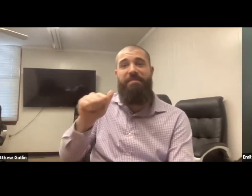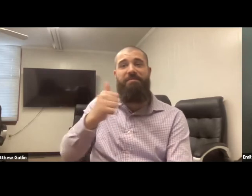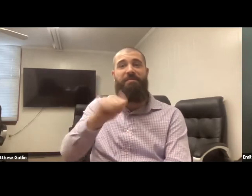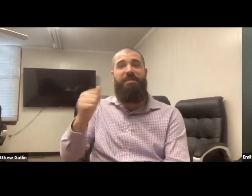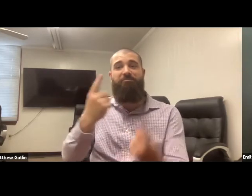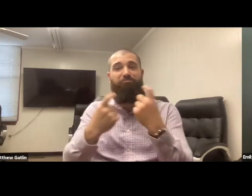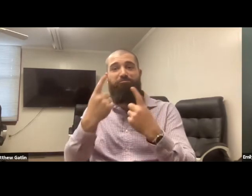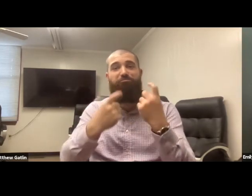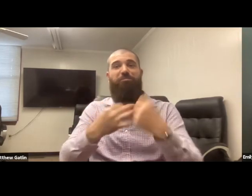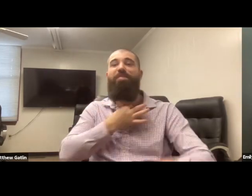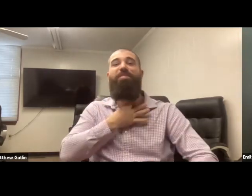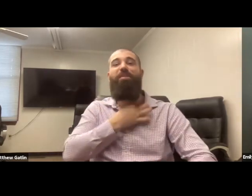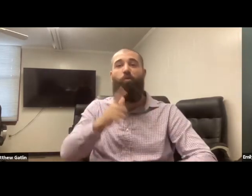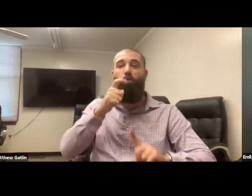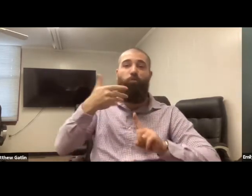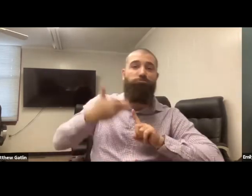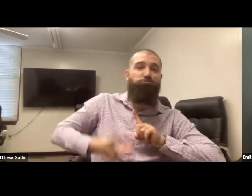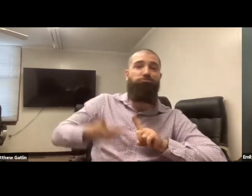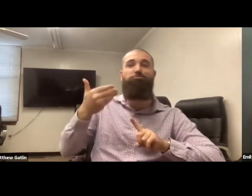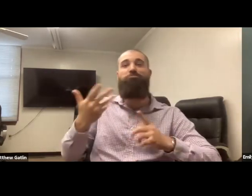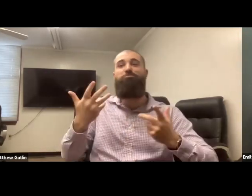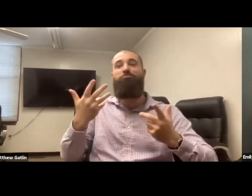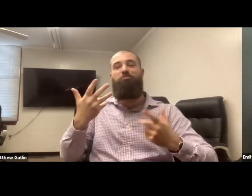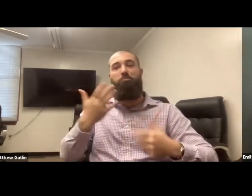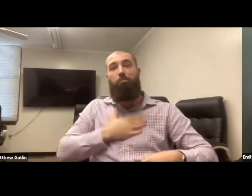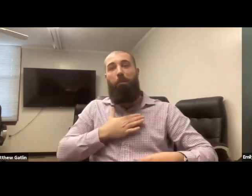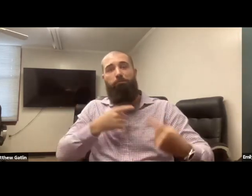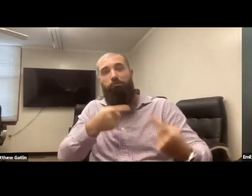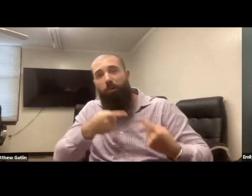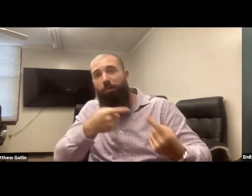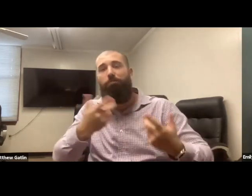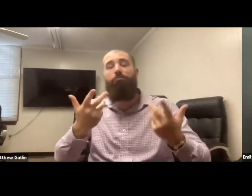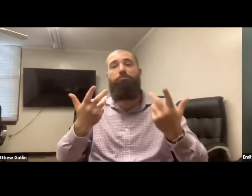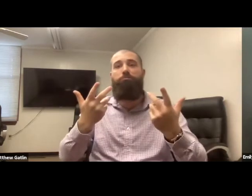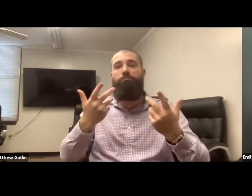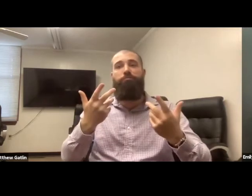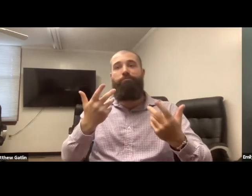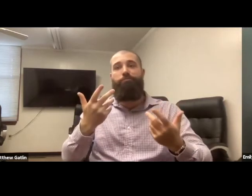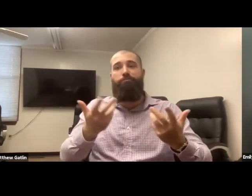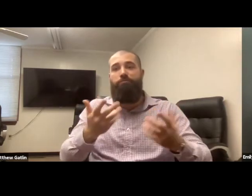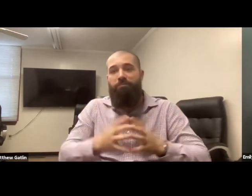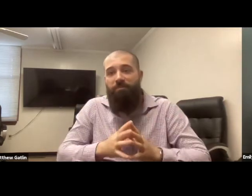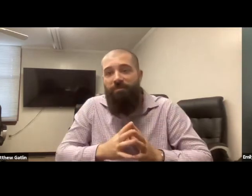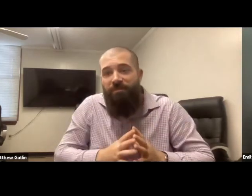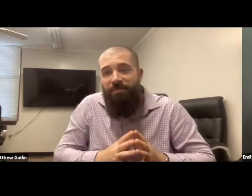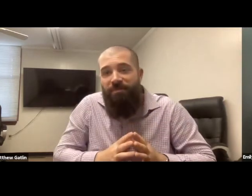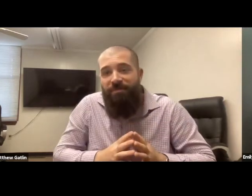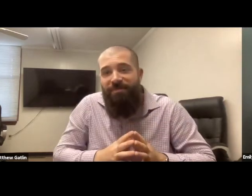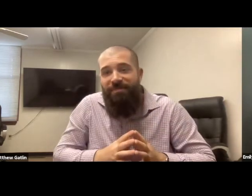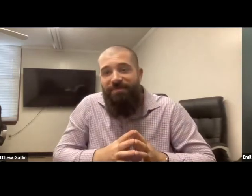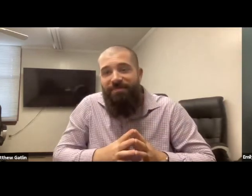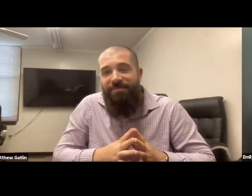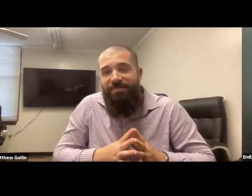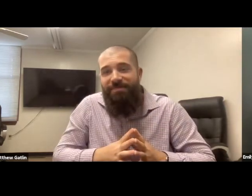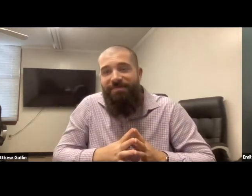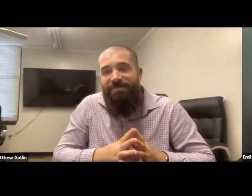Do you have any questions or anything you're curious about where you know, me personally or my struggle, my experience